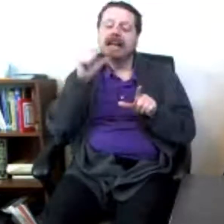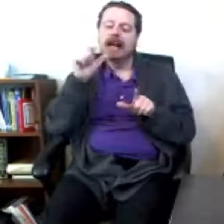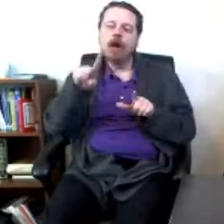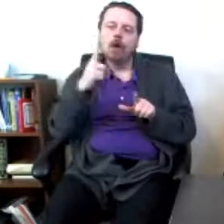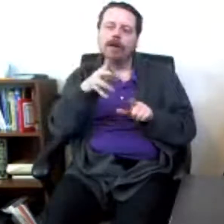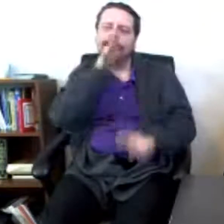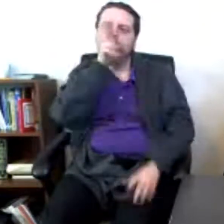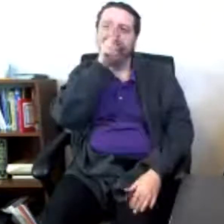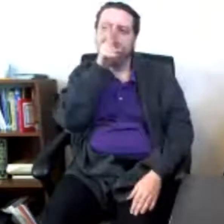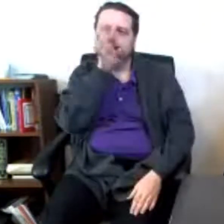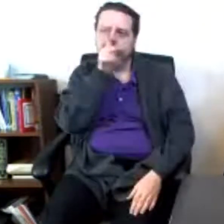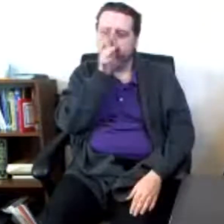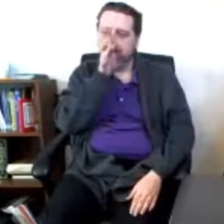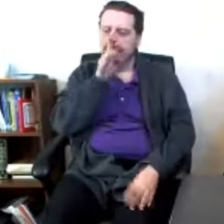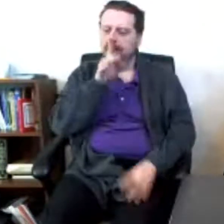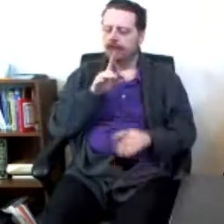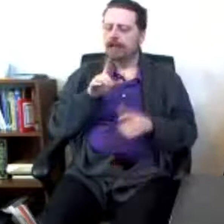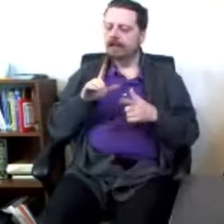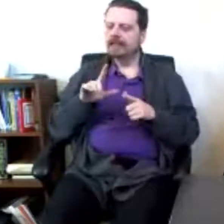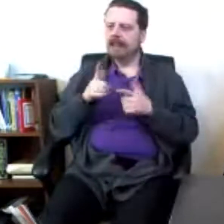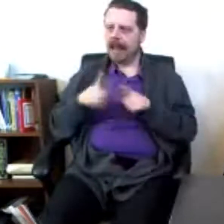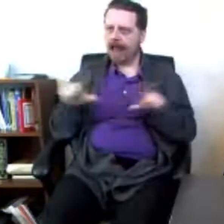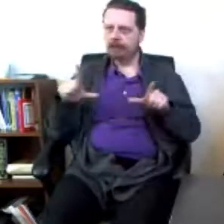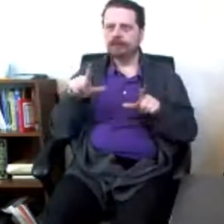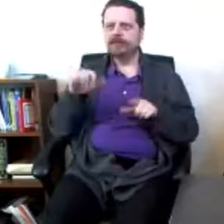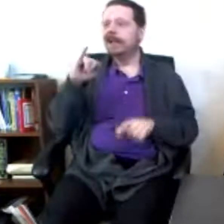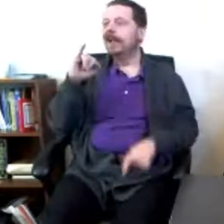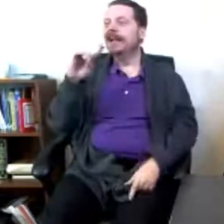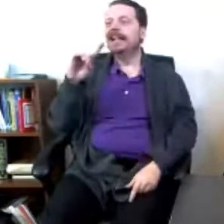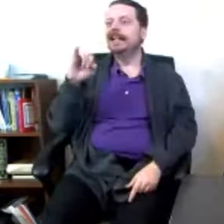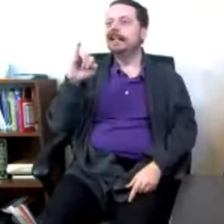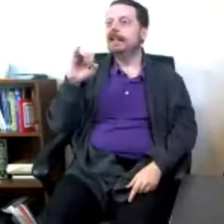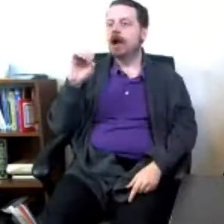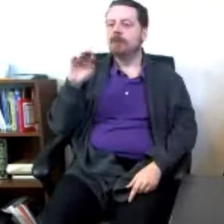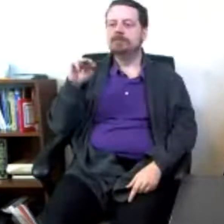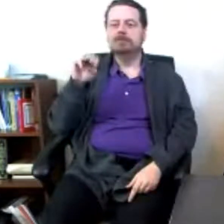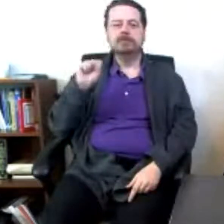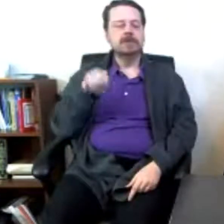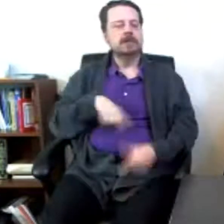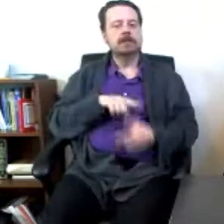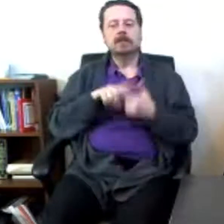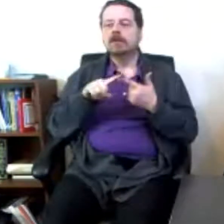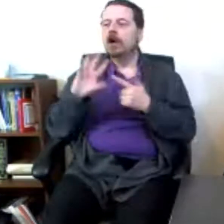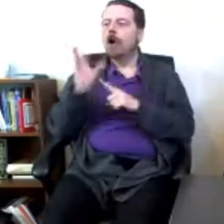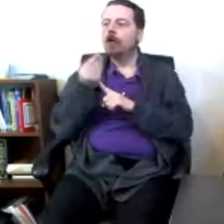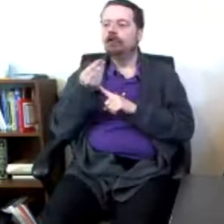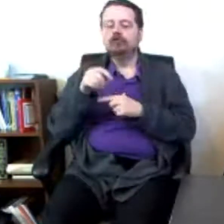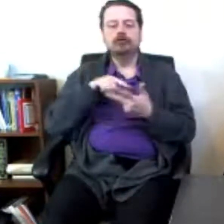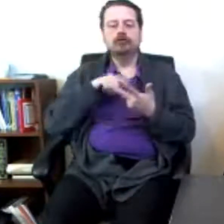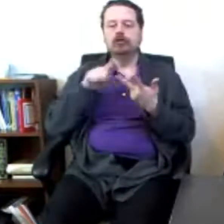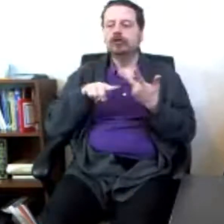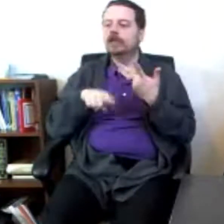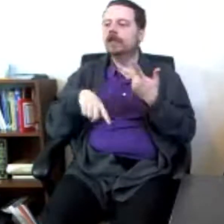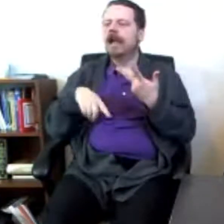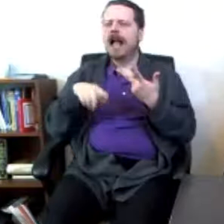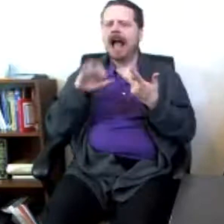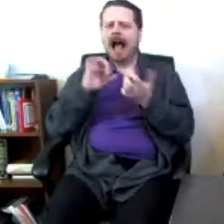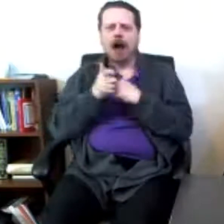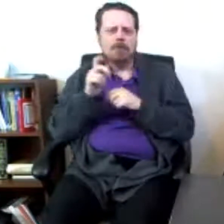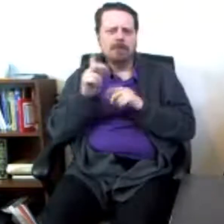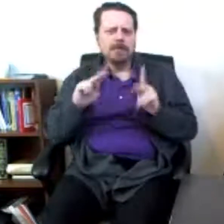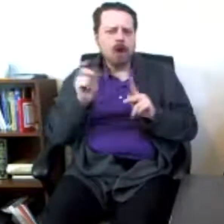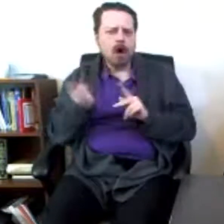speak. The language is idioms, the language is culture, the language is what makes people